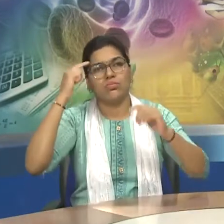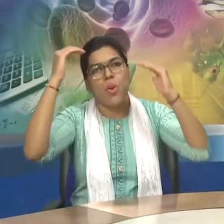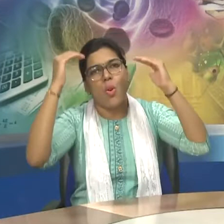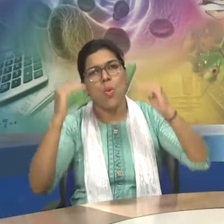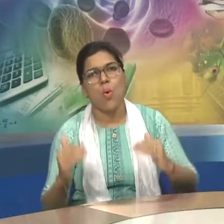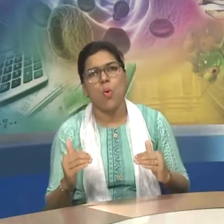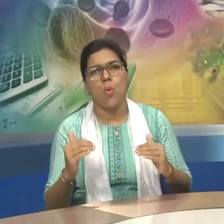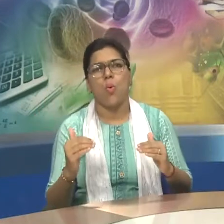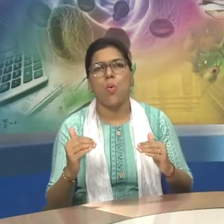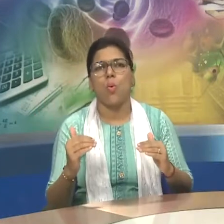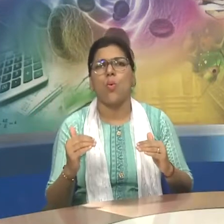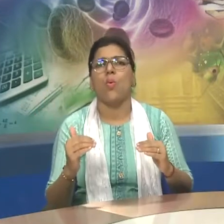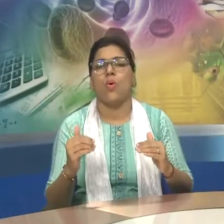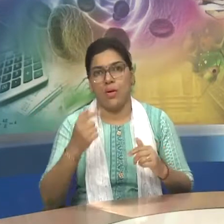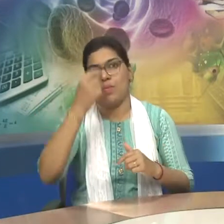different kind of